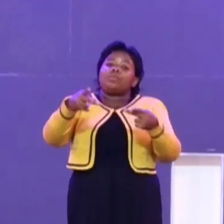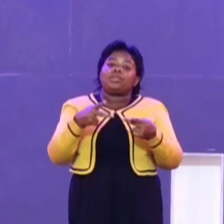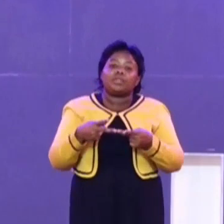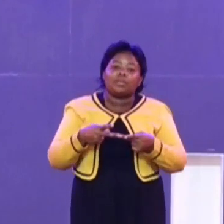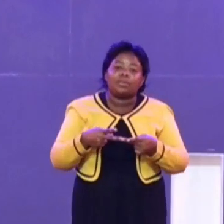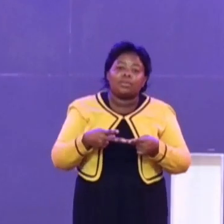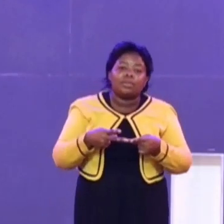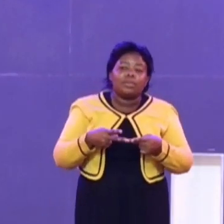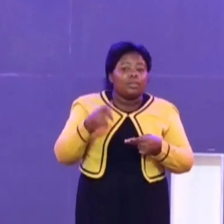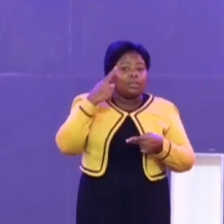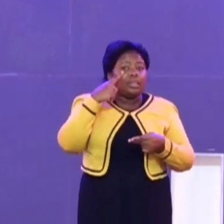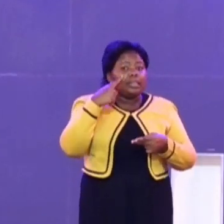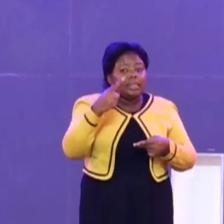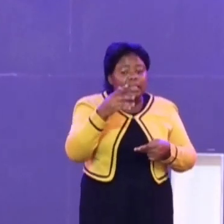work,